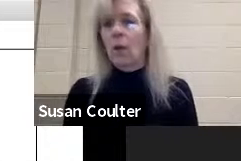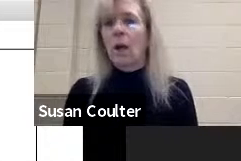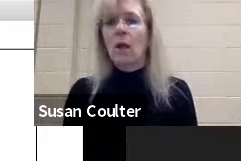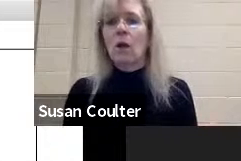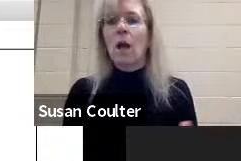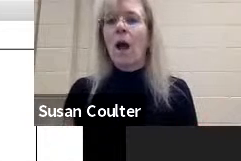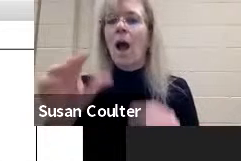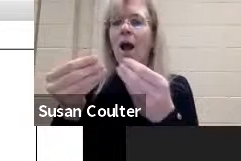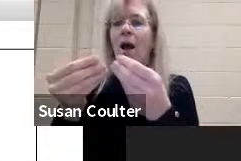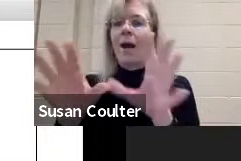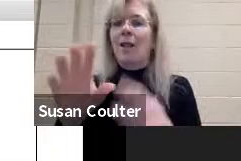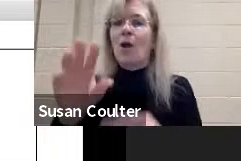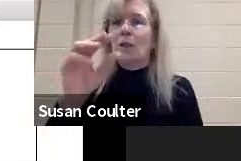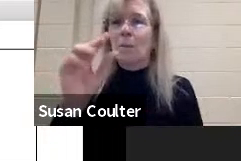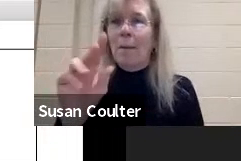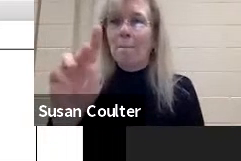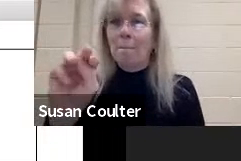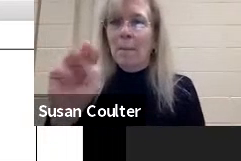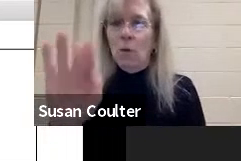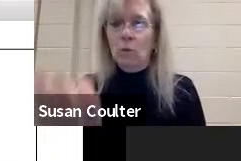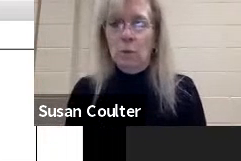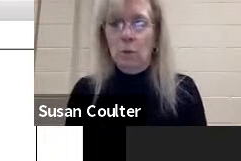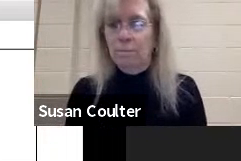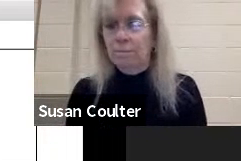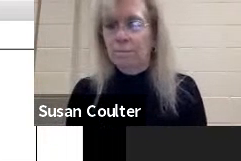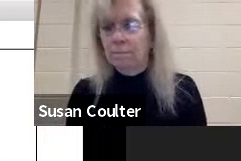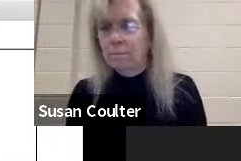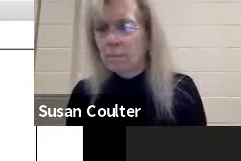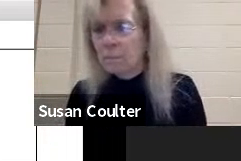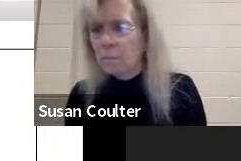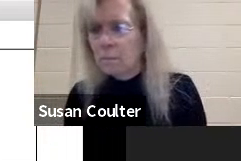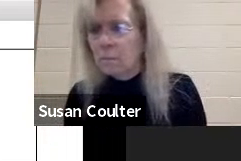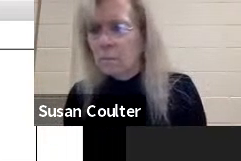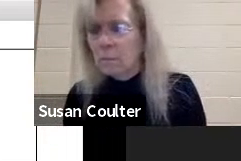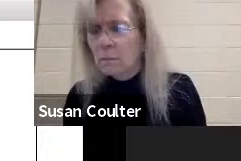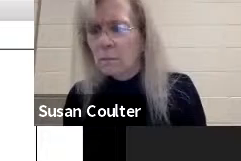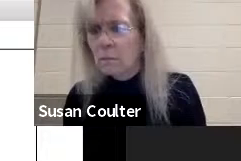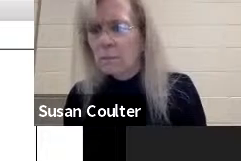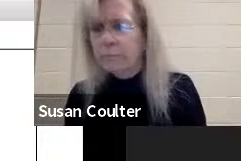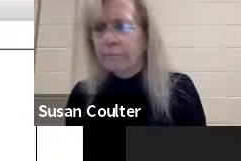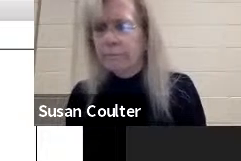Oh boy, I lost my notes.